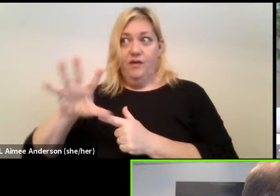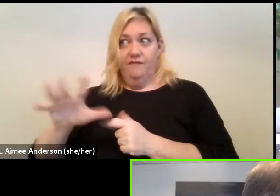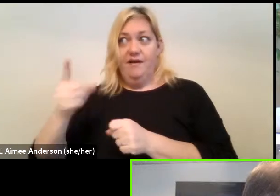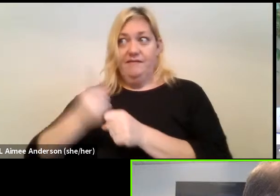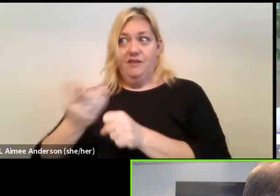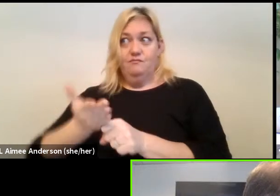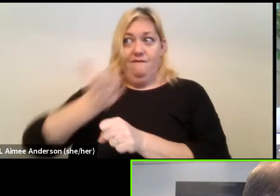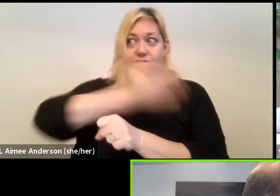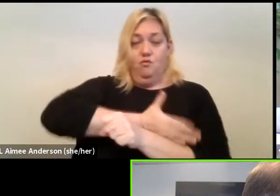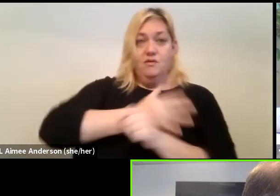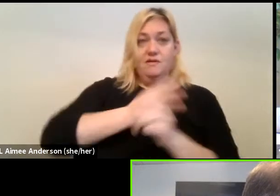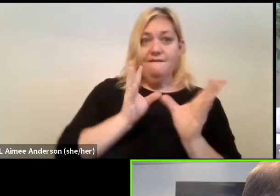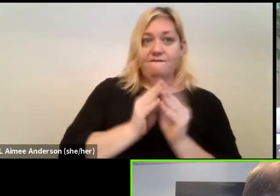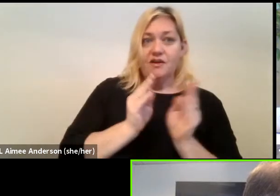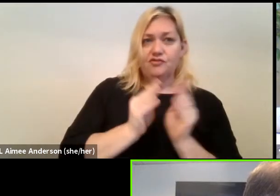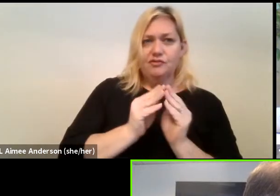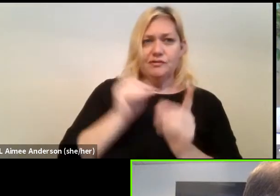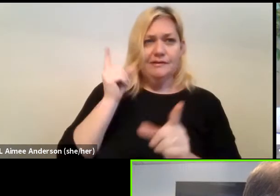Is that correct?